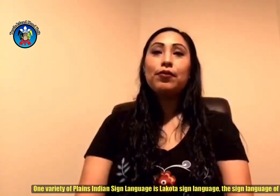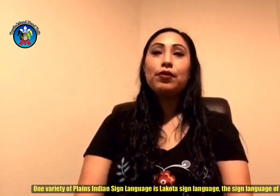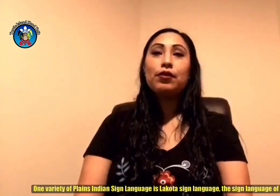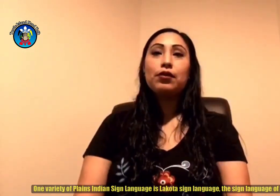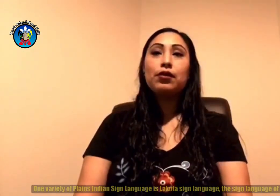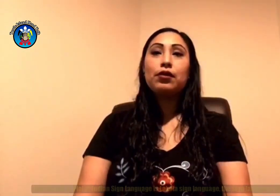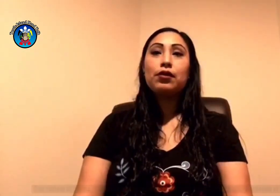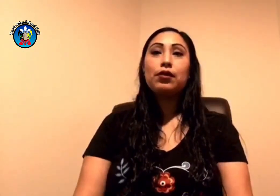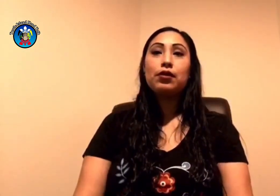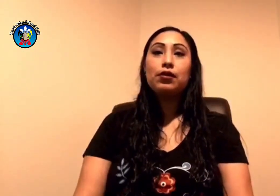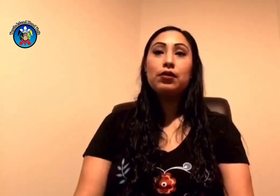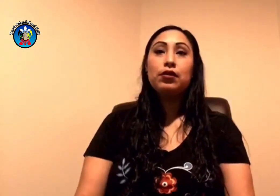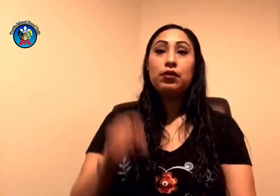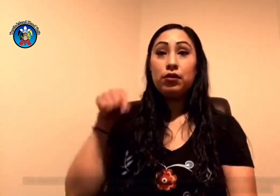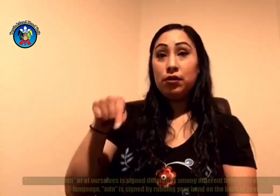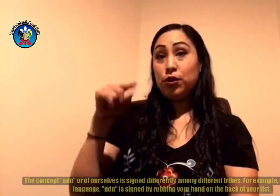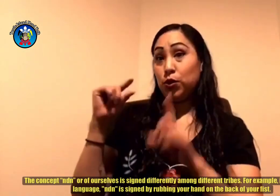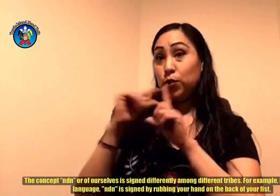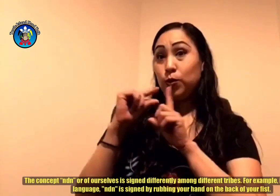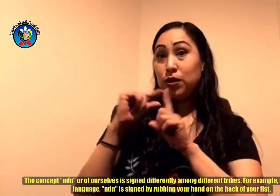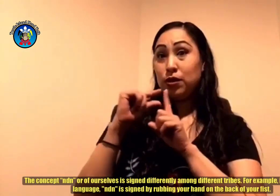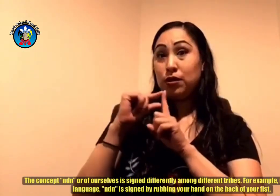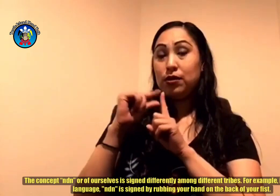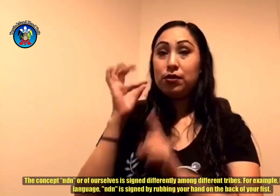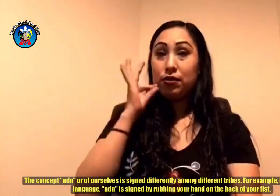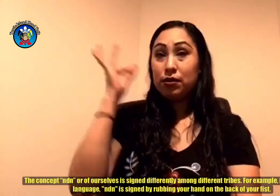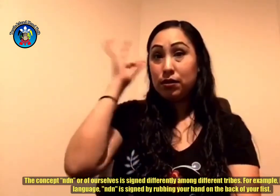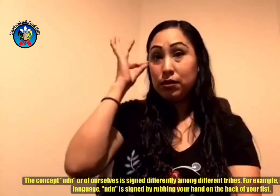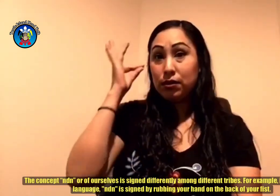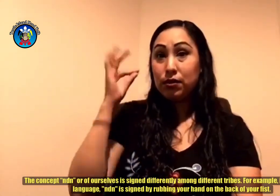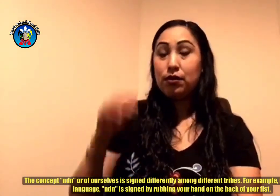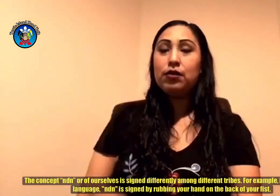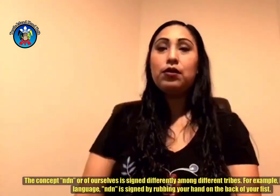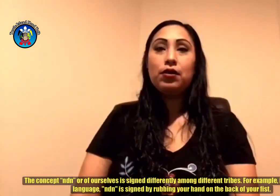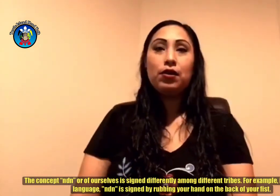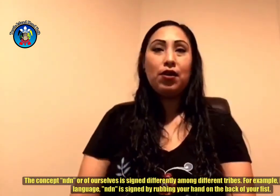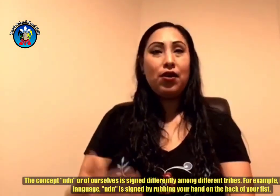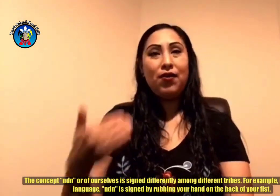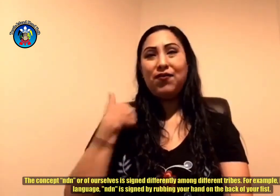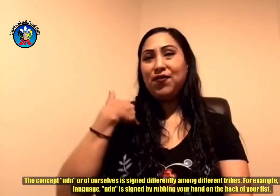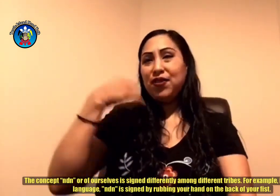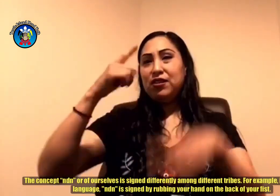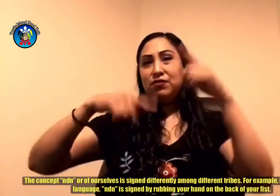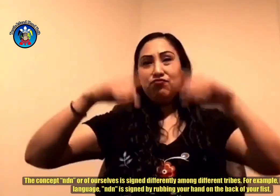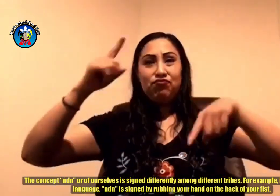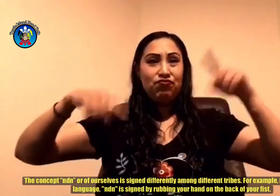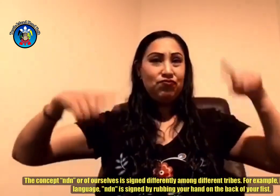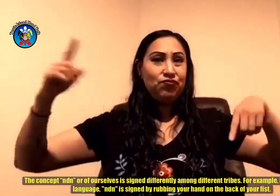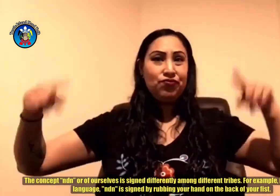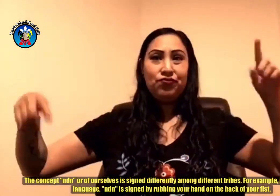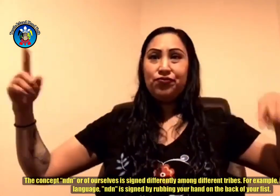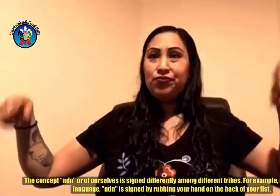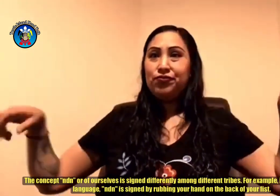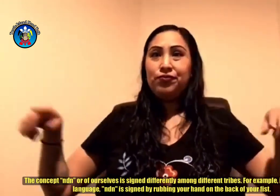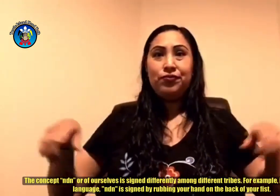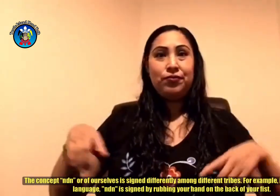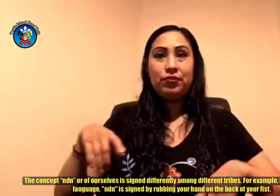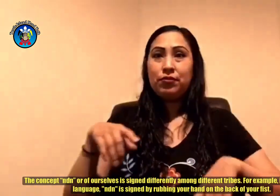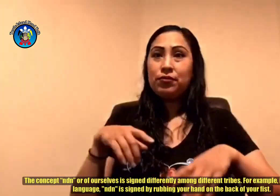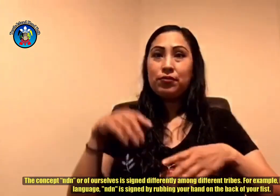my ancestors. The concept Indian, or of ourselves, is signed differently among